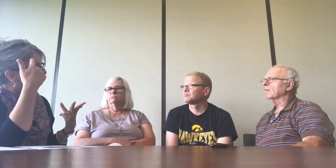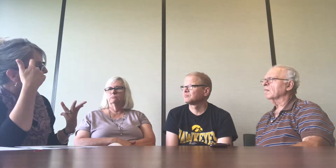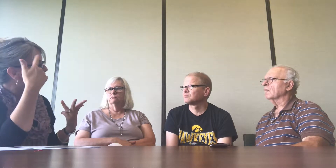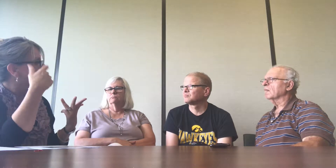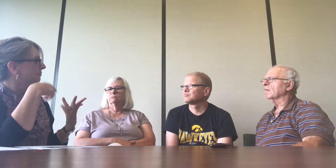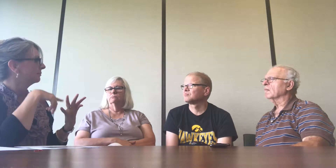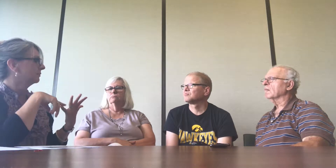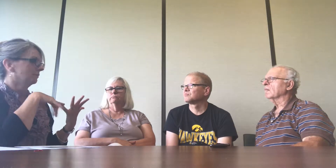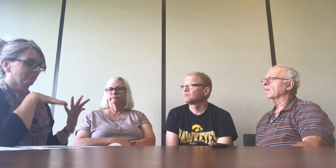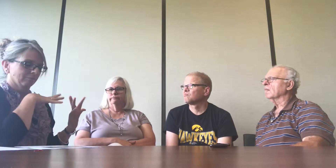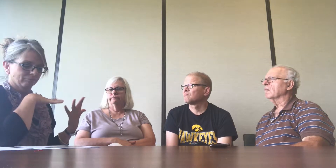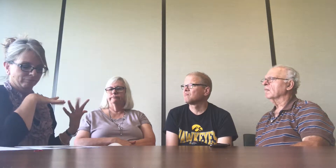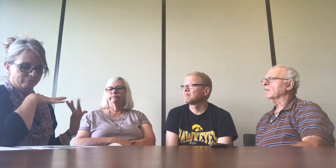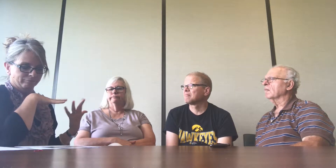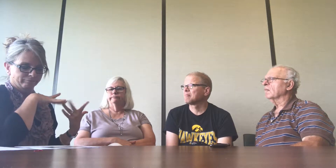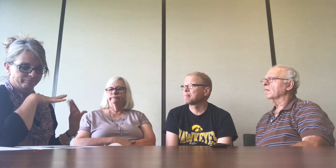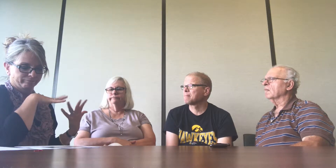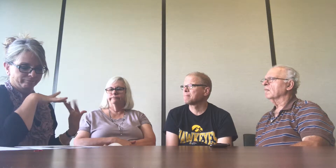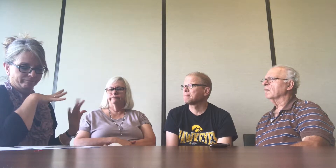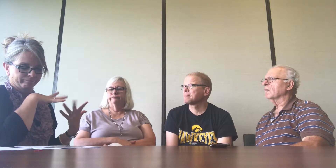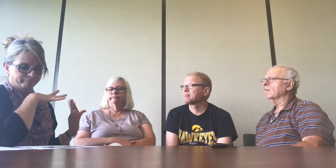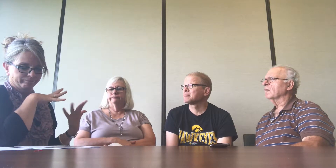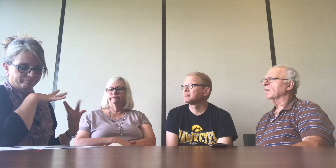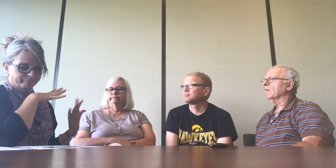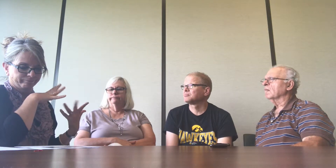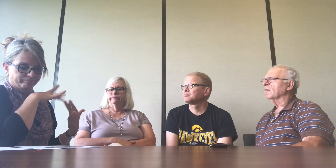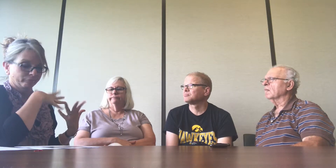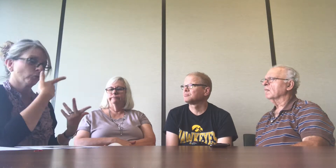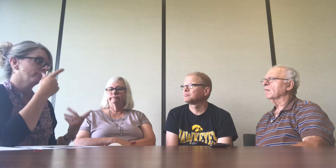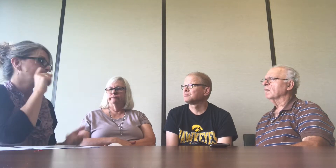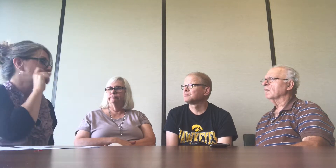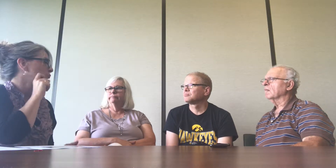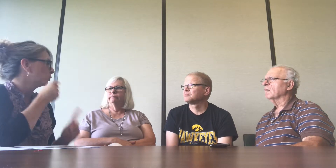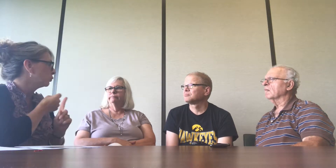be abused physically, mentally, or